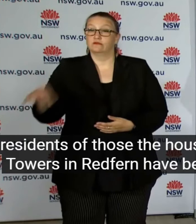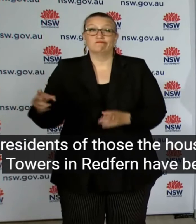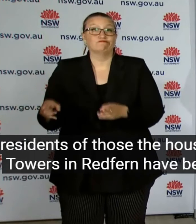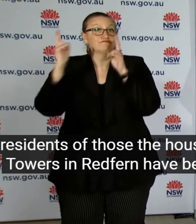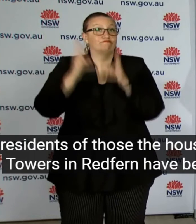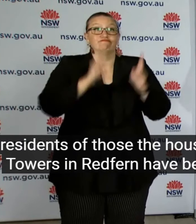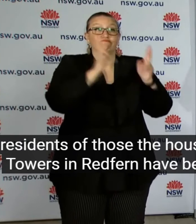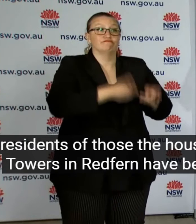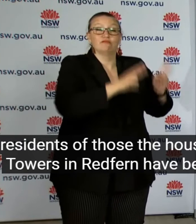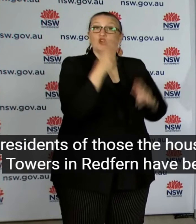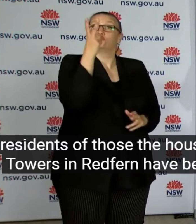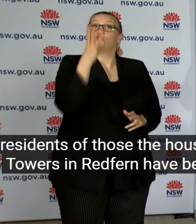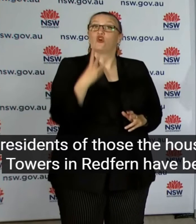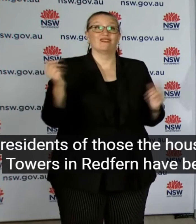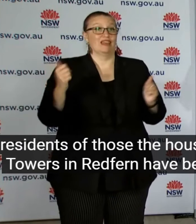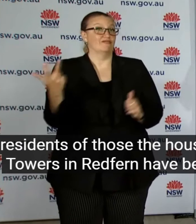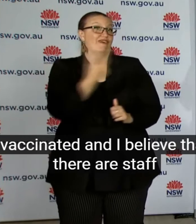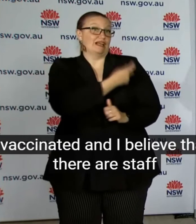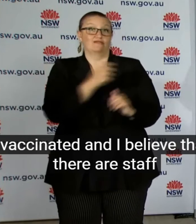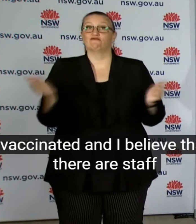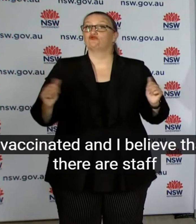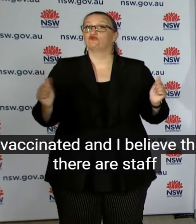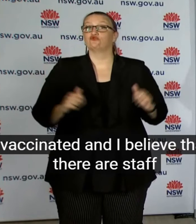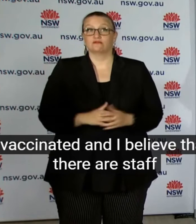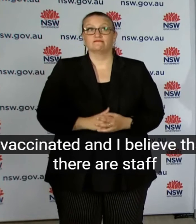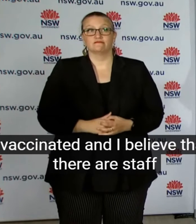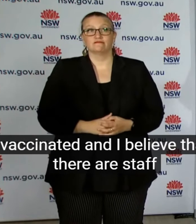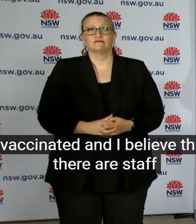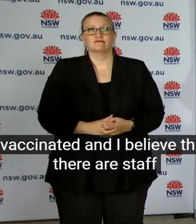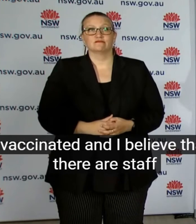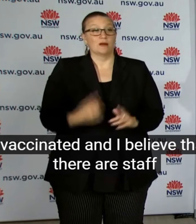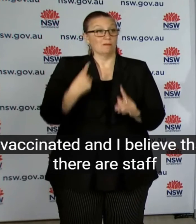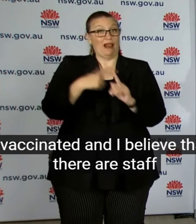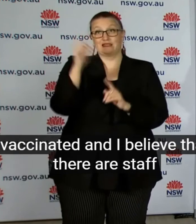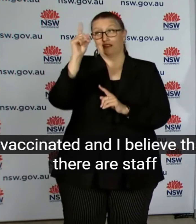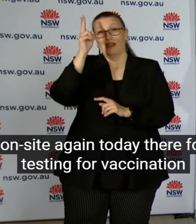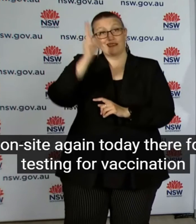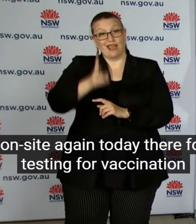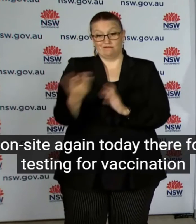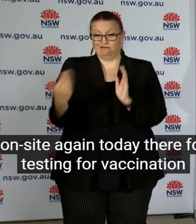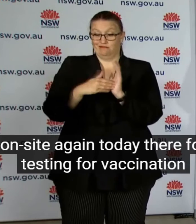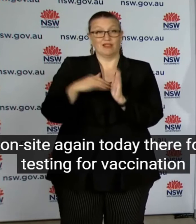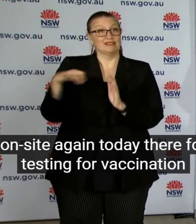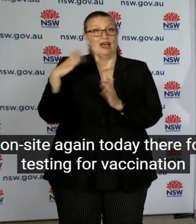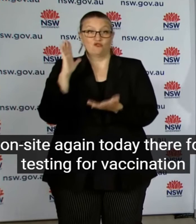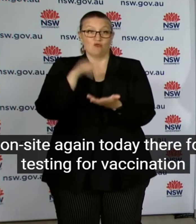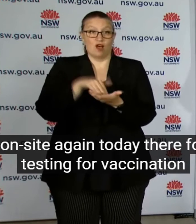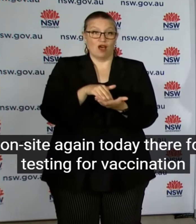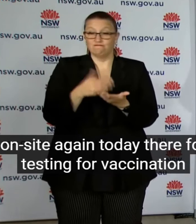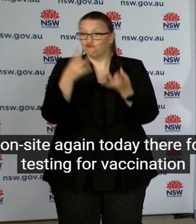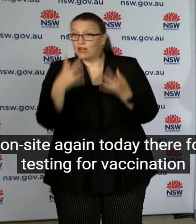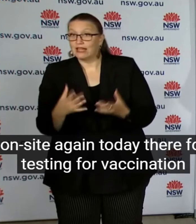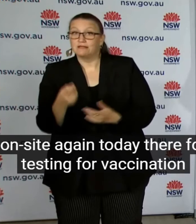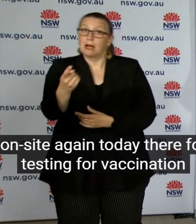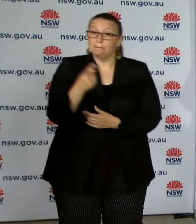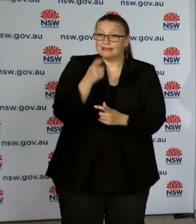in Redfern have been vaccinated. And I believe that there are staff on site again today there for testing,